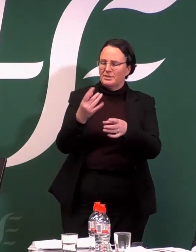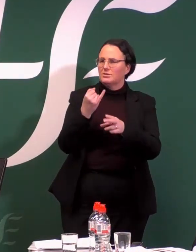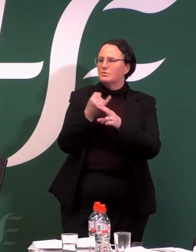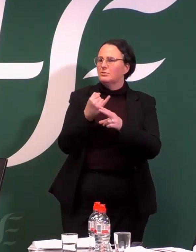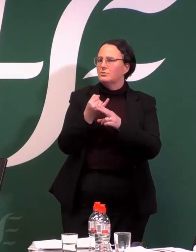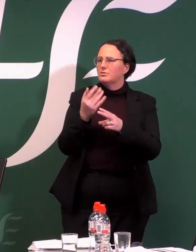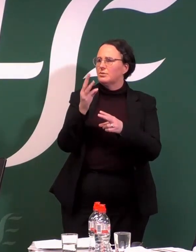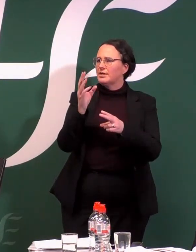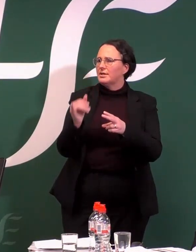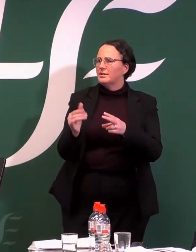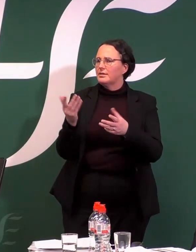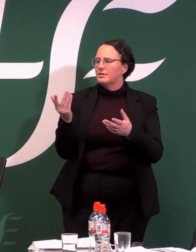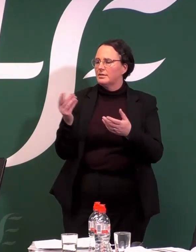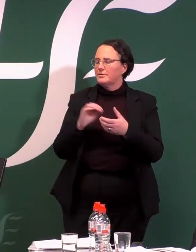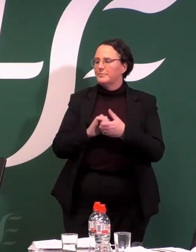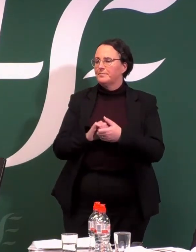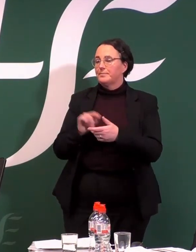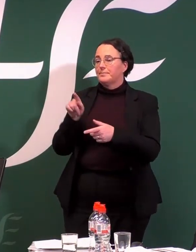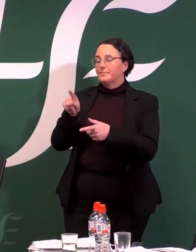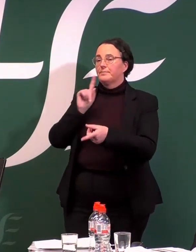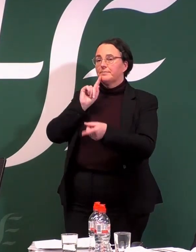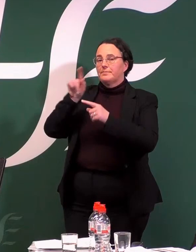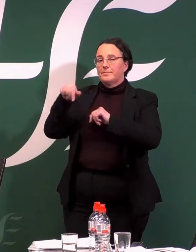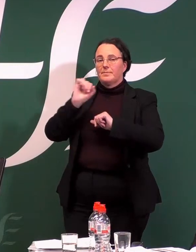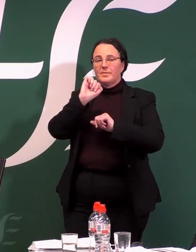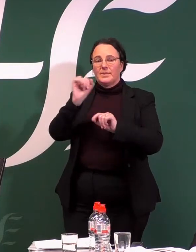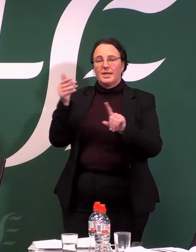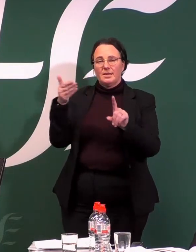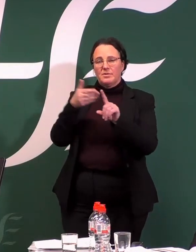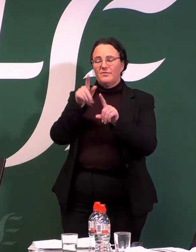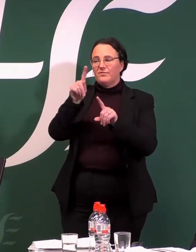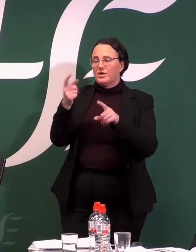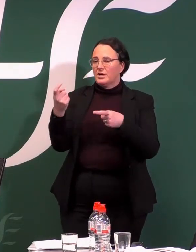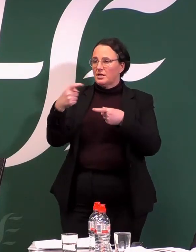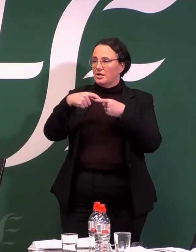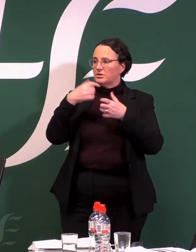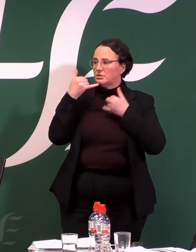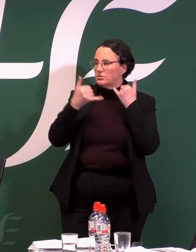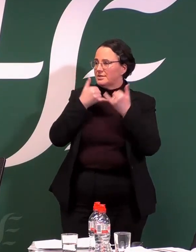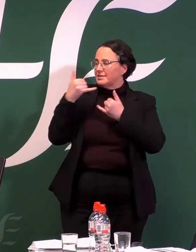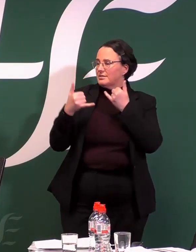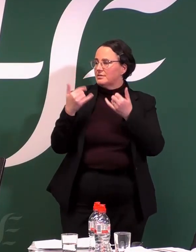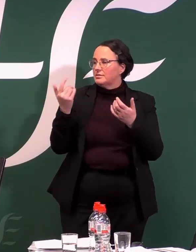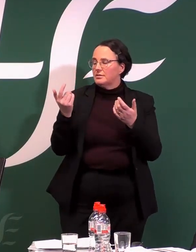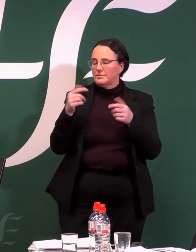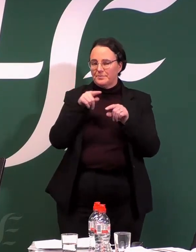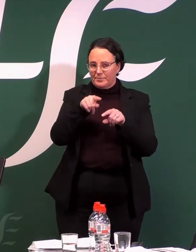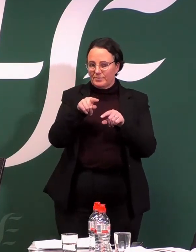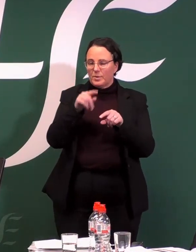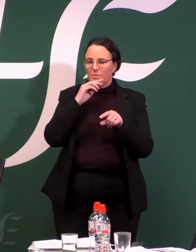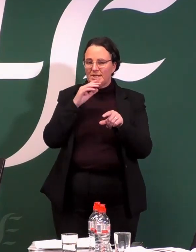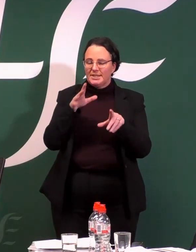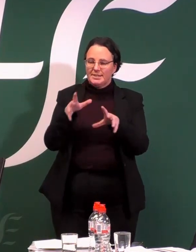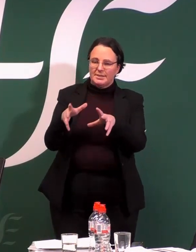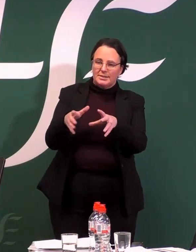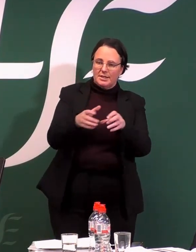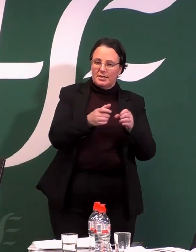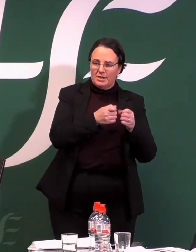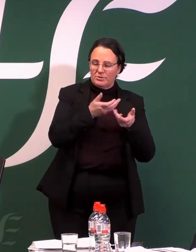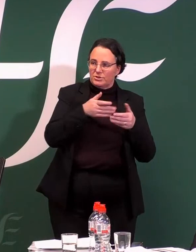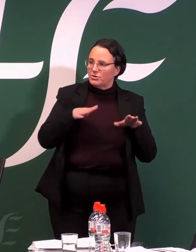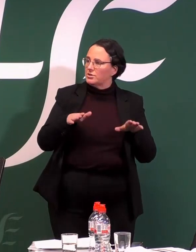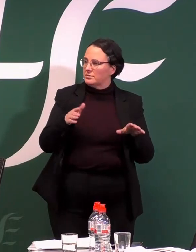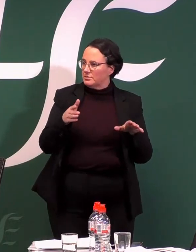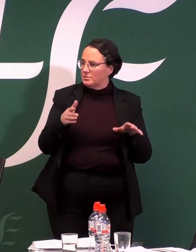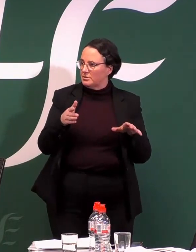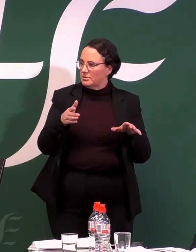tracing, let's look at the purpose of the contact tracing. The contact tracing involved taking children out of a school